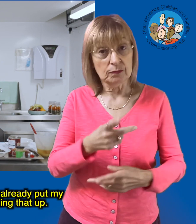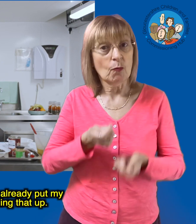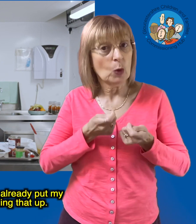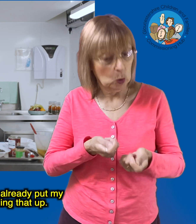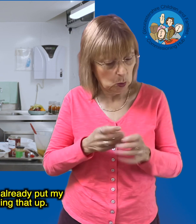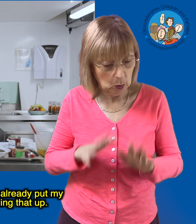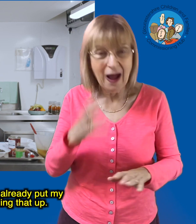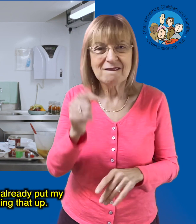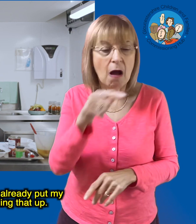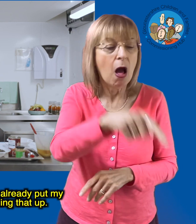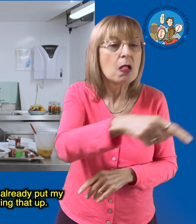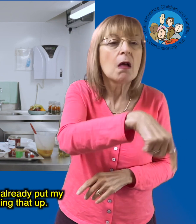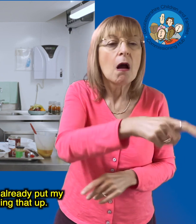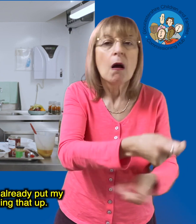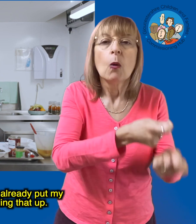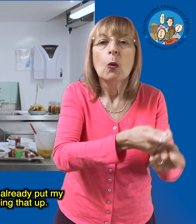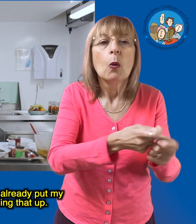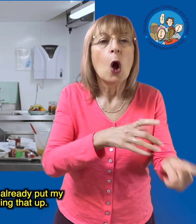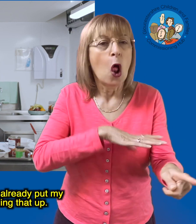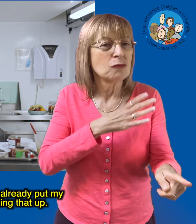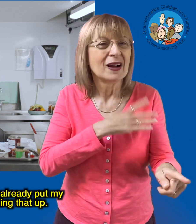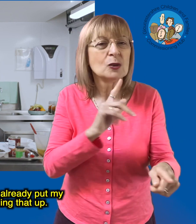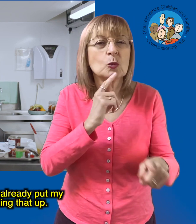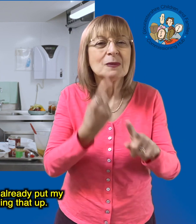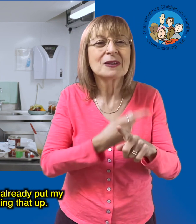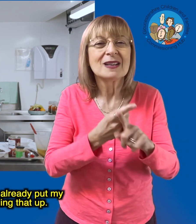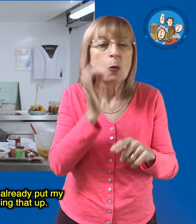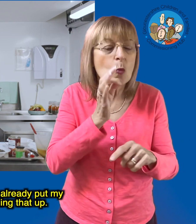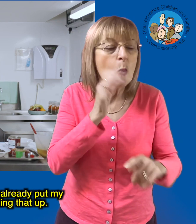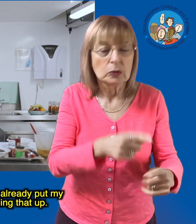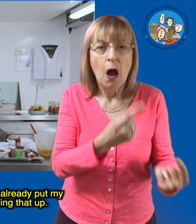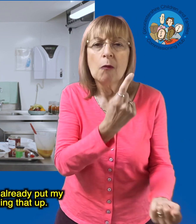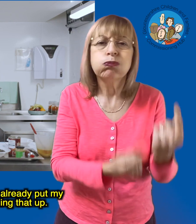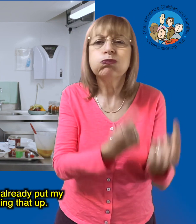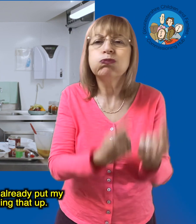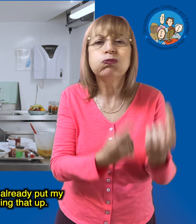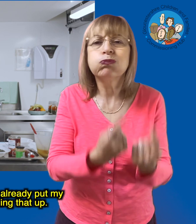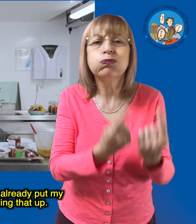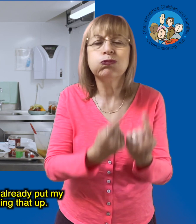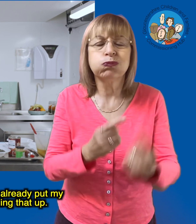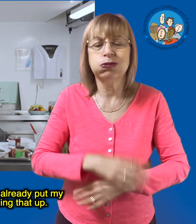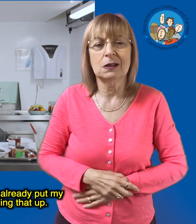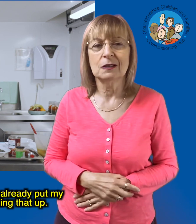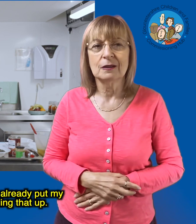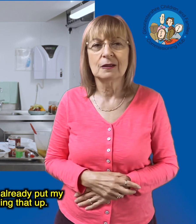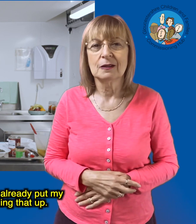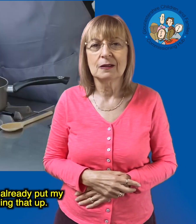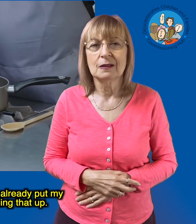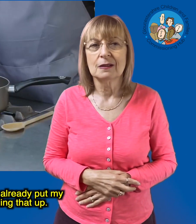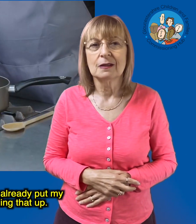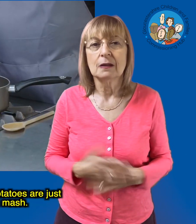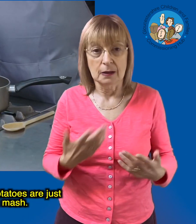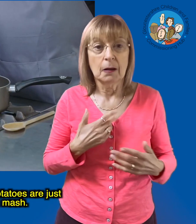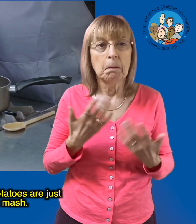So while this is cooking as well, on the back of the oven, I've already put my sweet potatoes into the water, and I'm